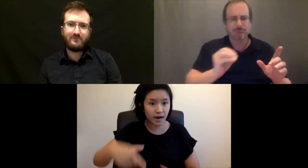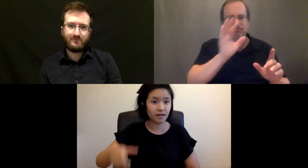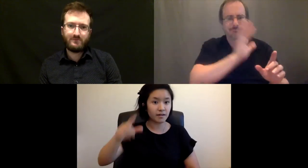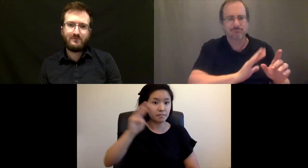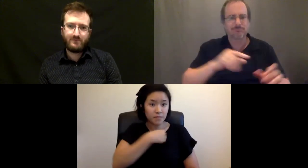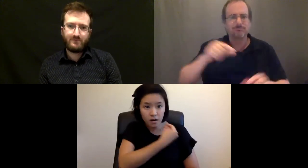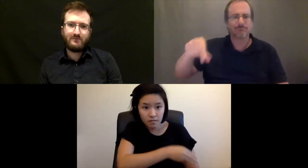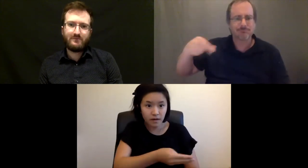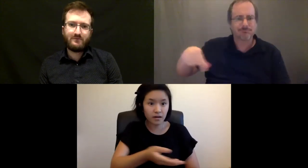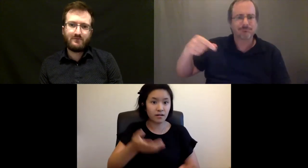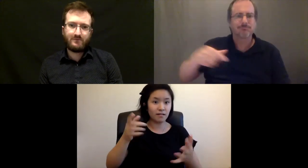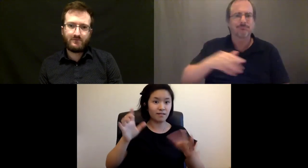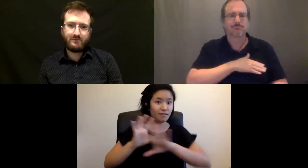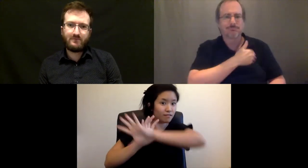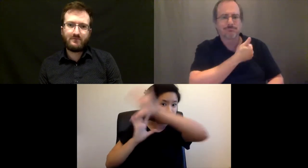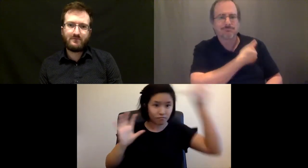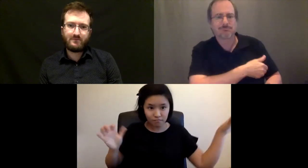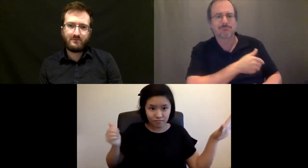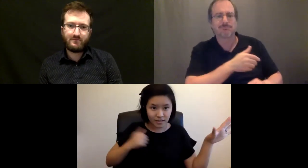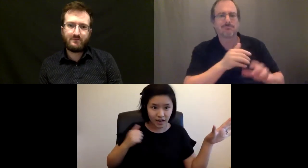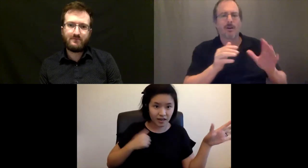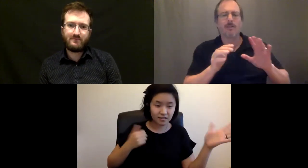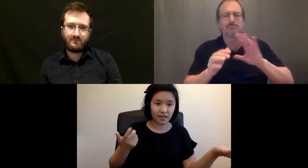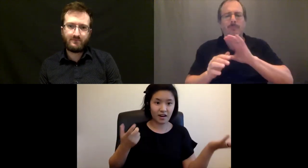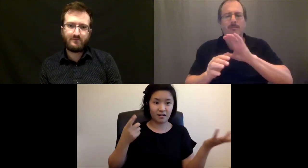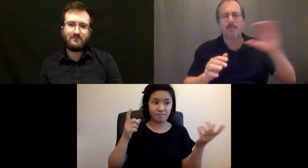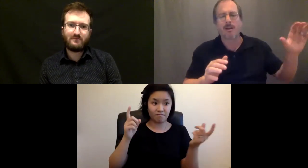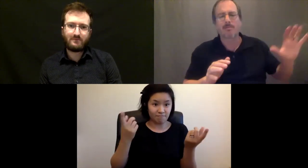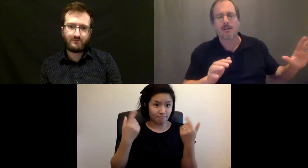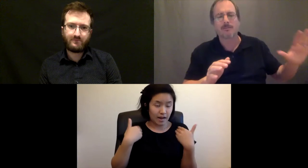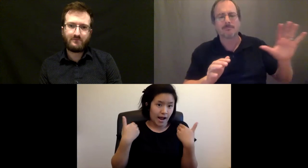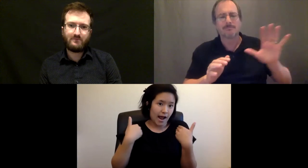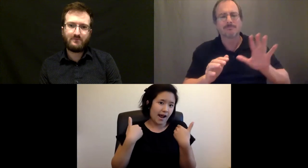College. We'd like to see some across the provinces and throughout the country.